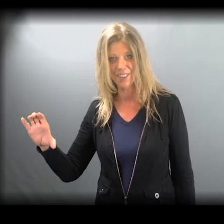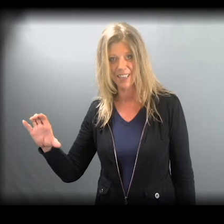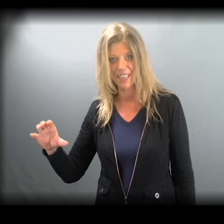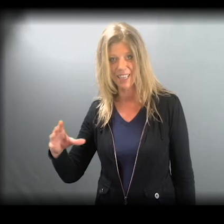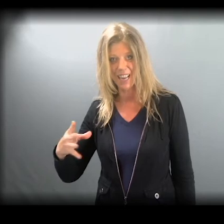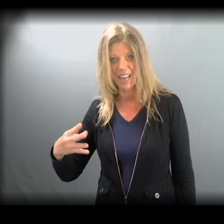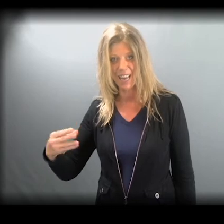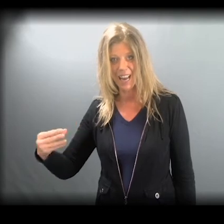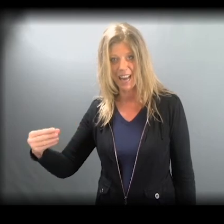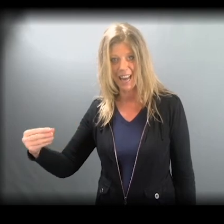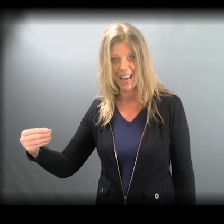103